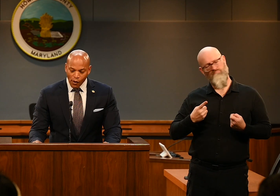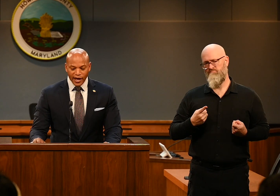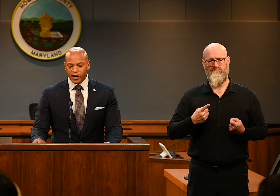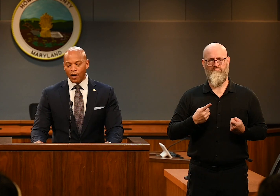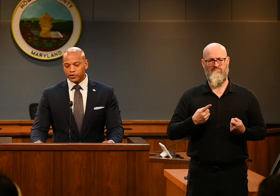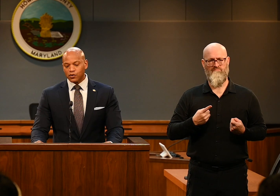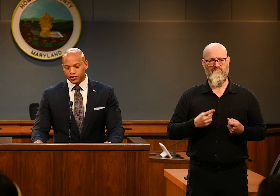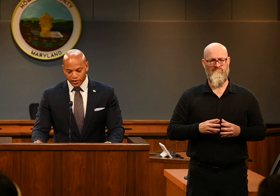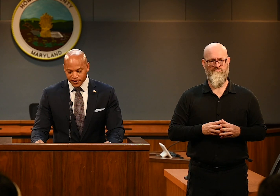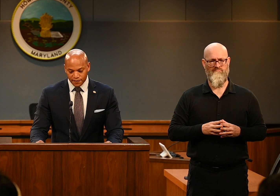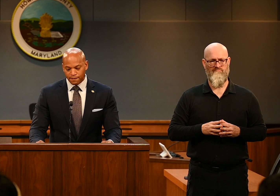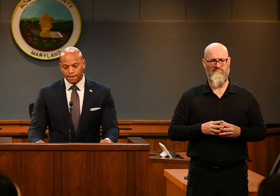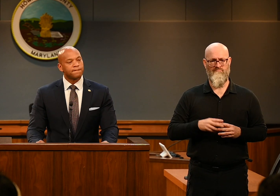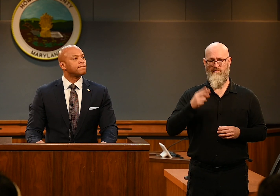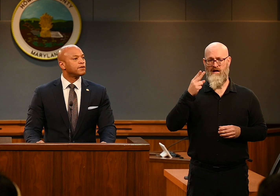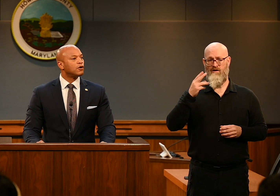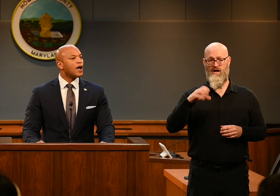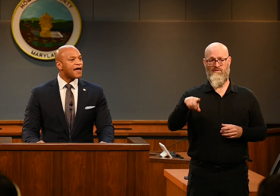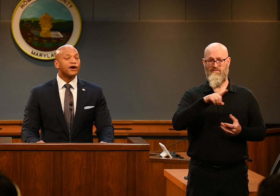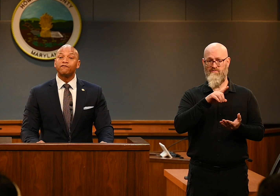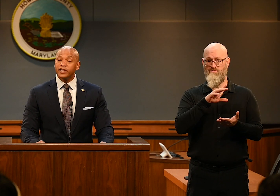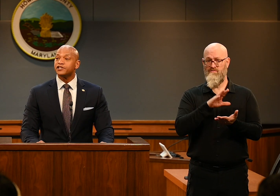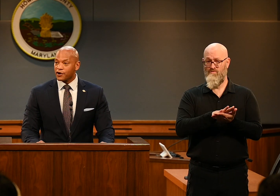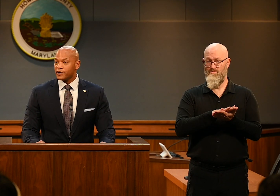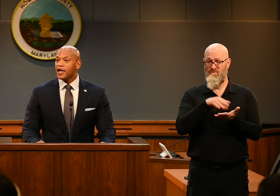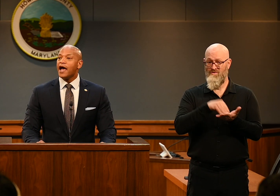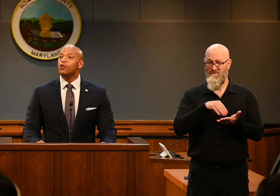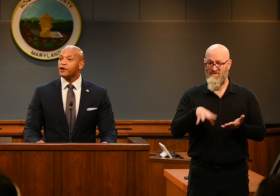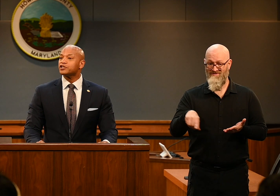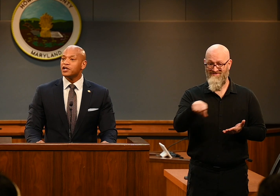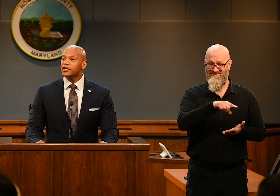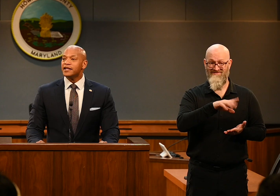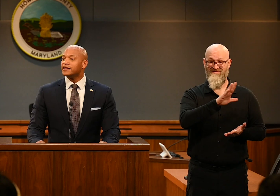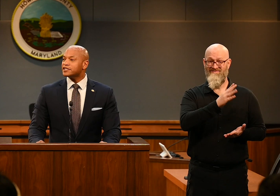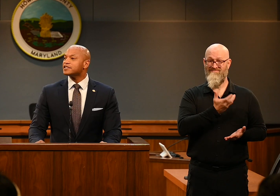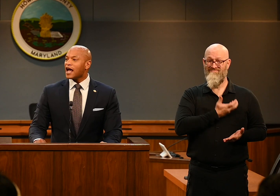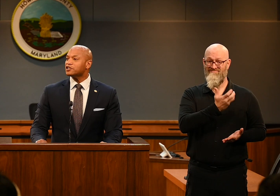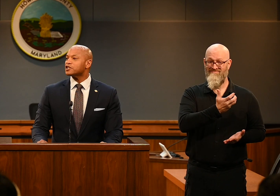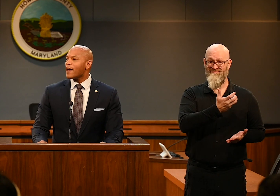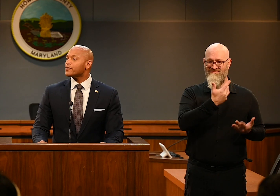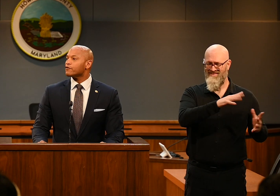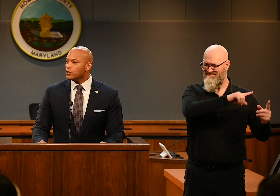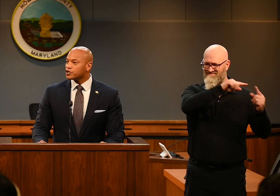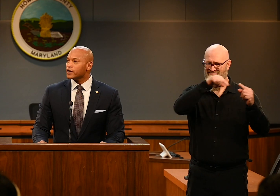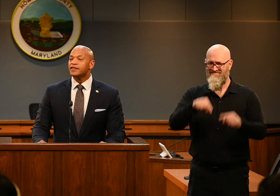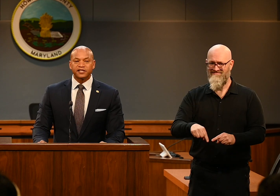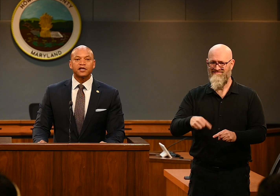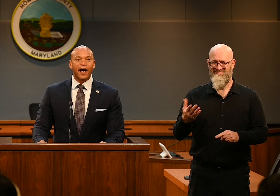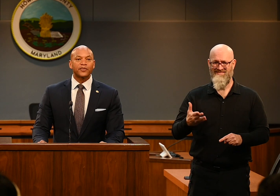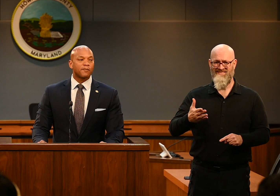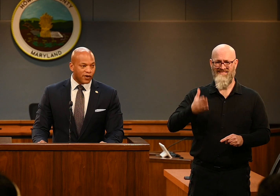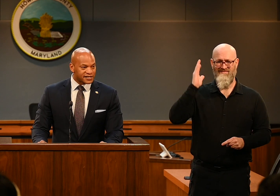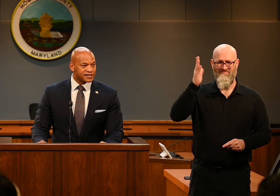That the Howard County Public School students who had their voices heard and who understood that this is not just about their future,